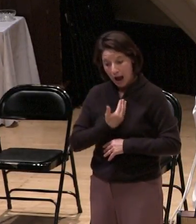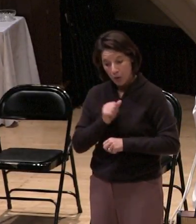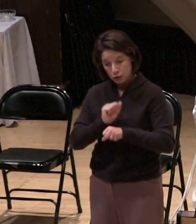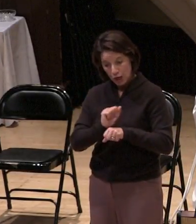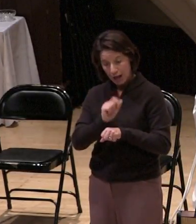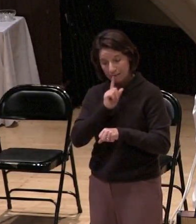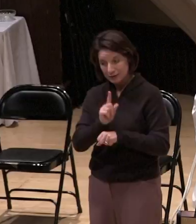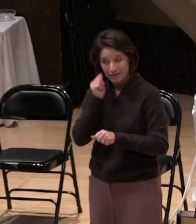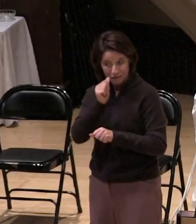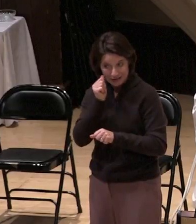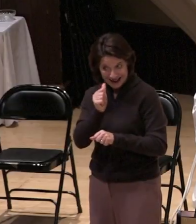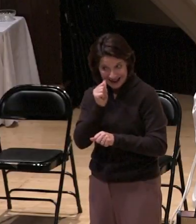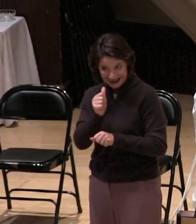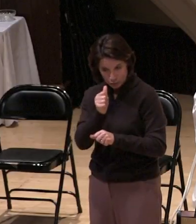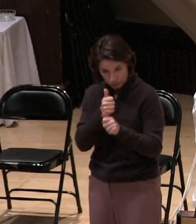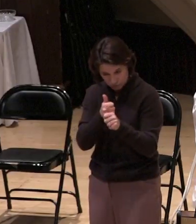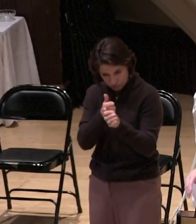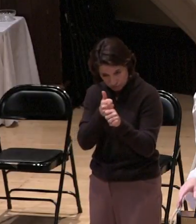is.